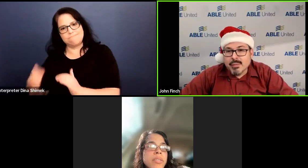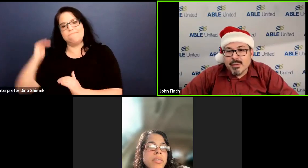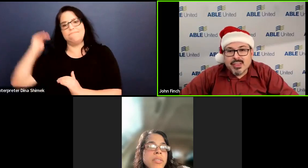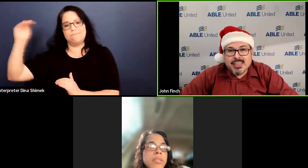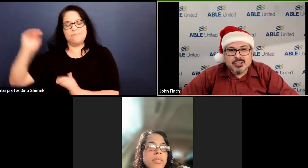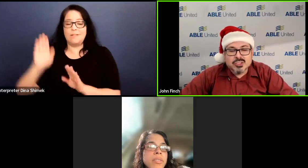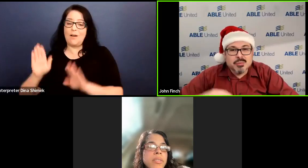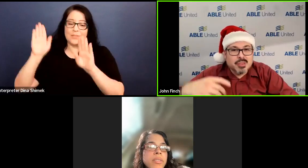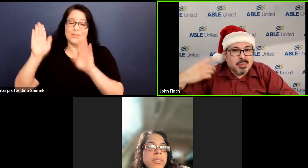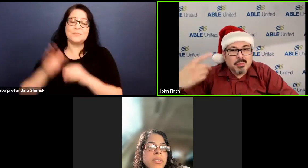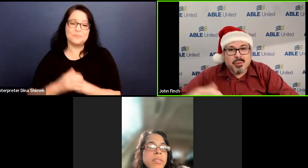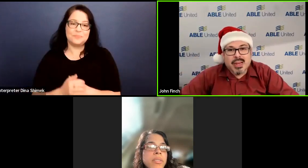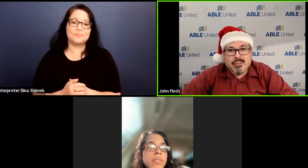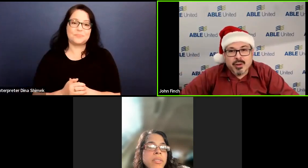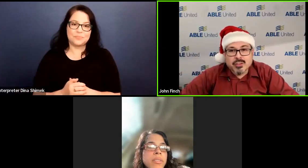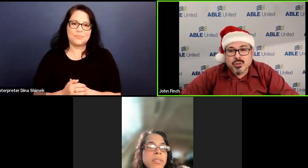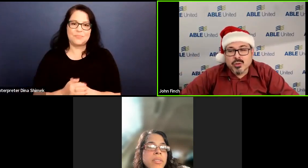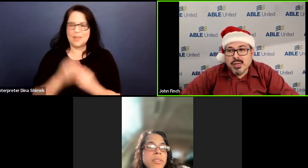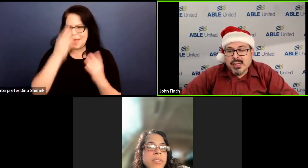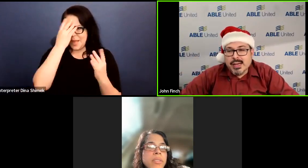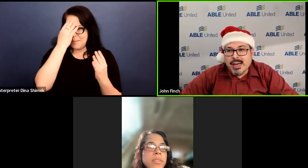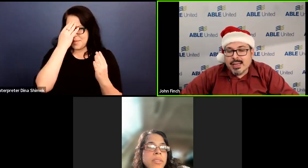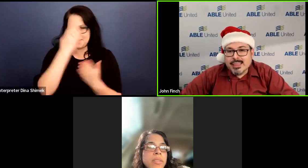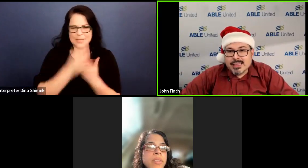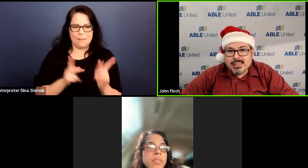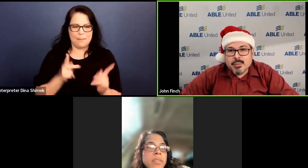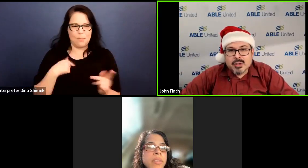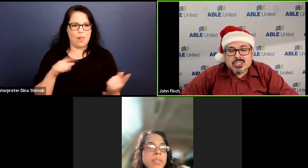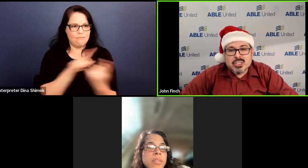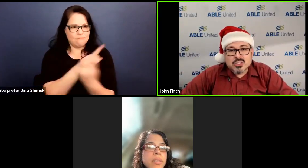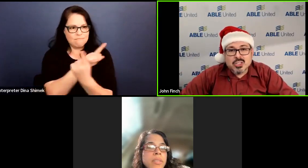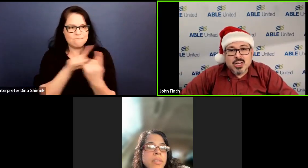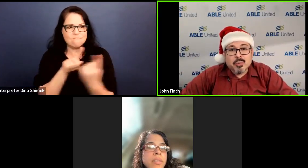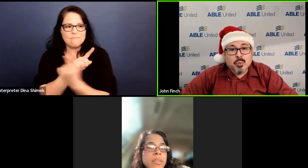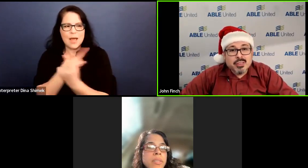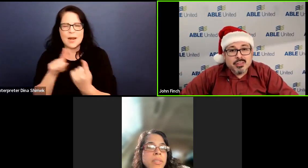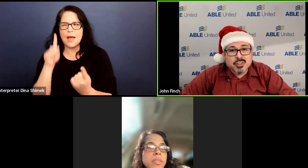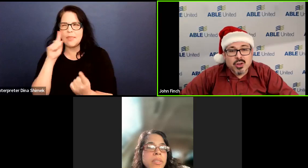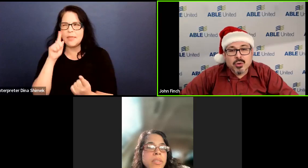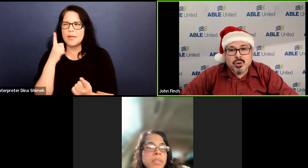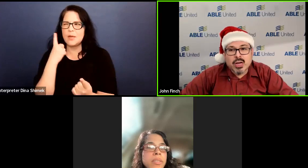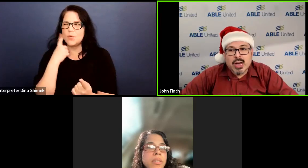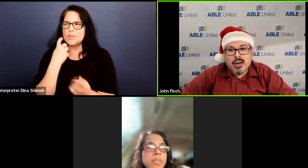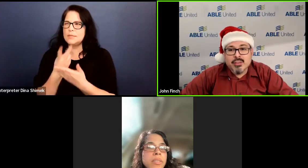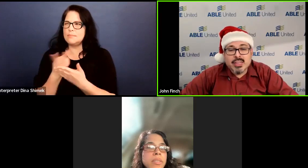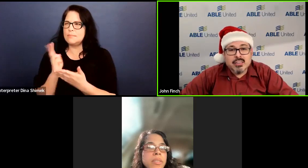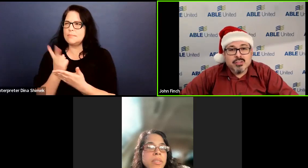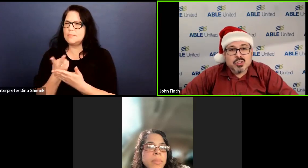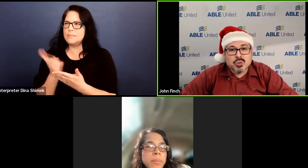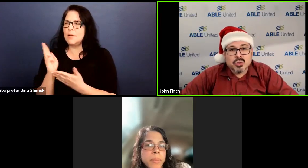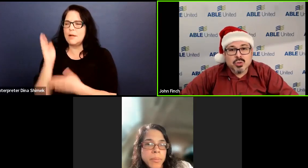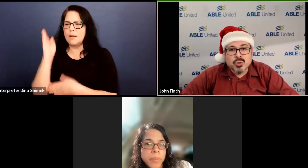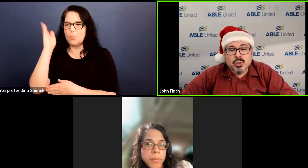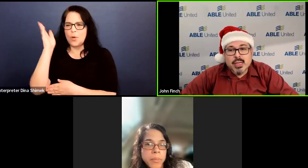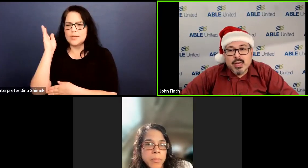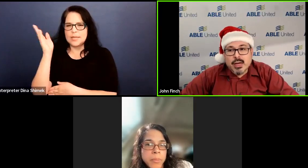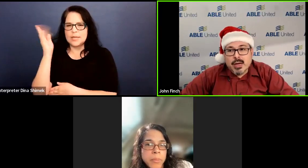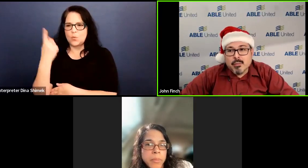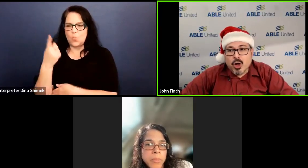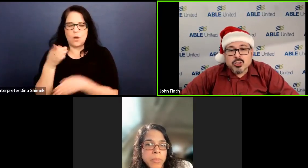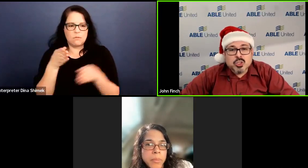awesome. I'm thinking of just some of the people that I've run into. I think I did a presentation a couple of weeks ago of an individual